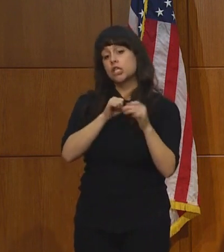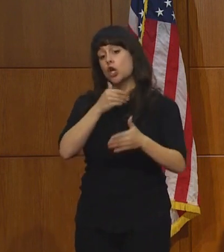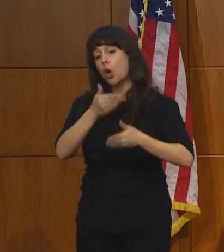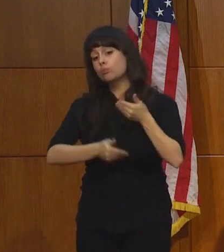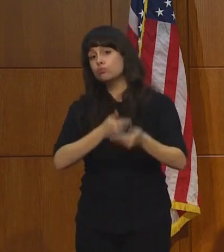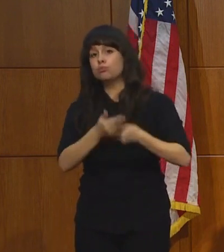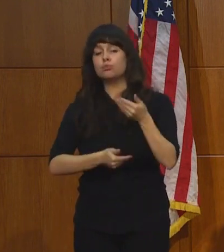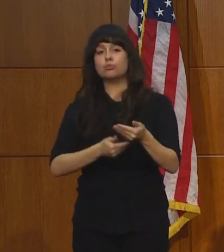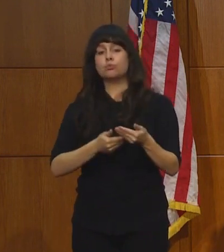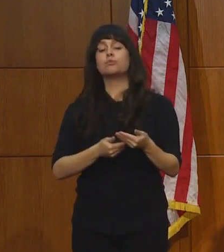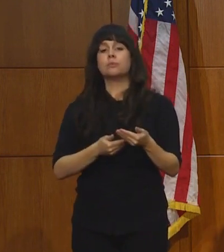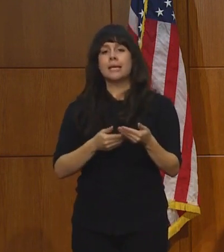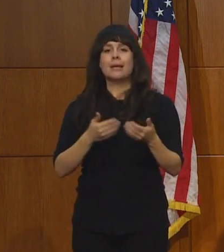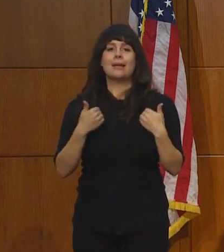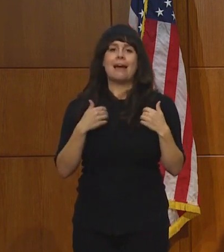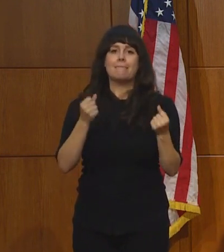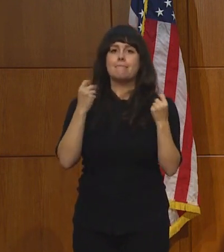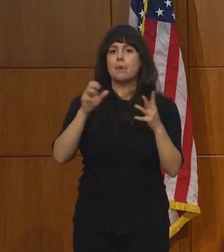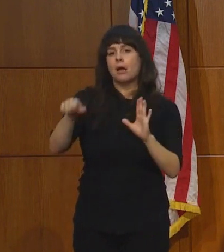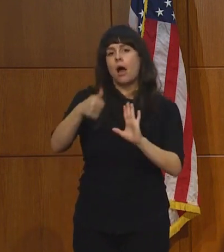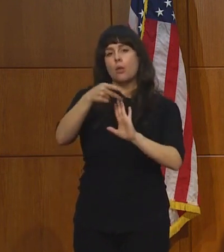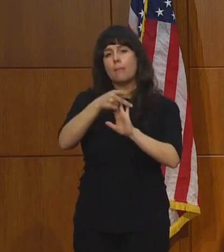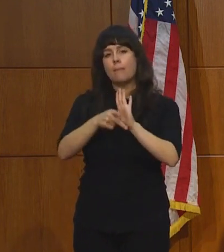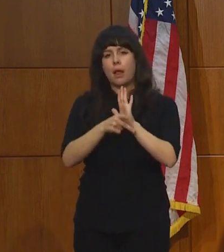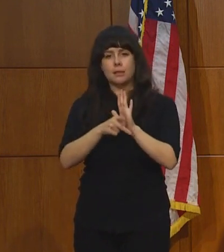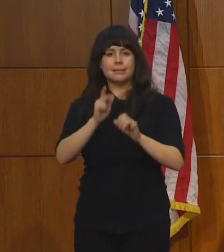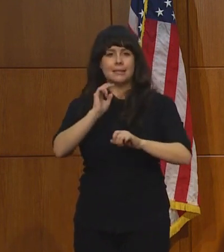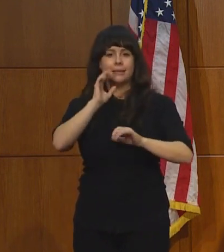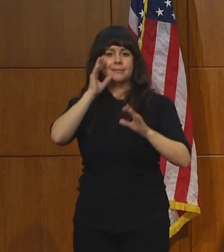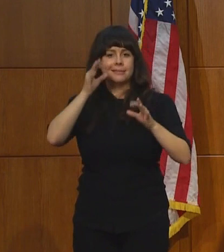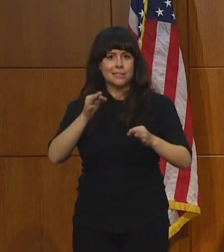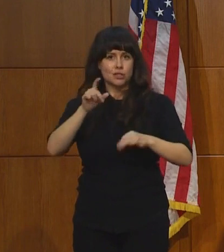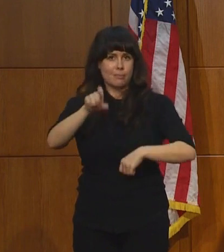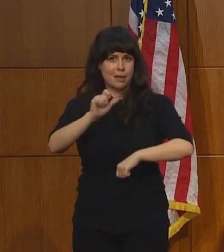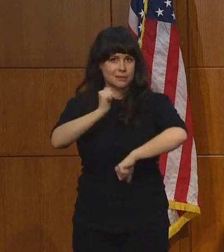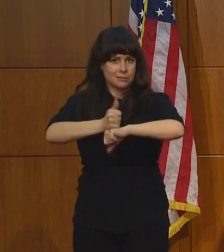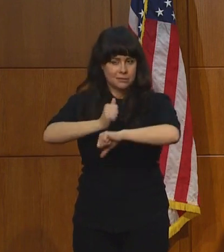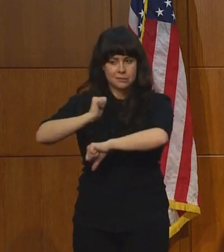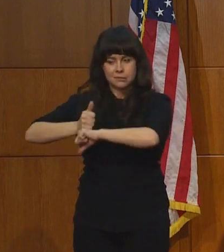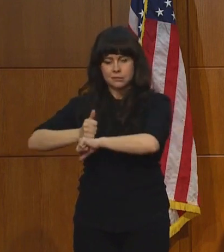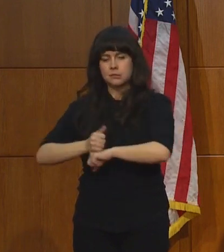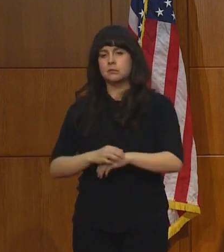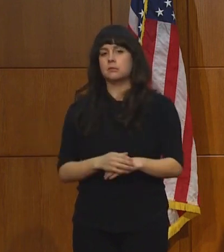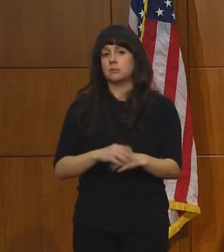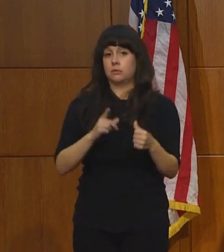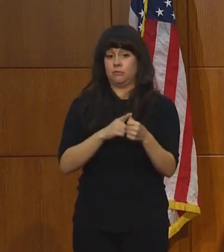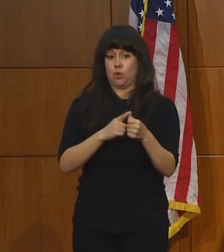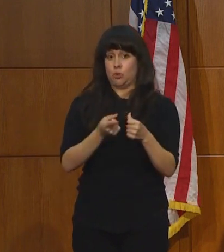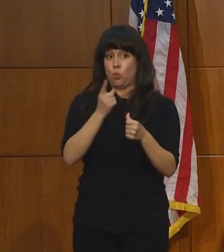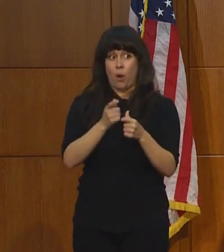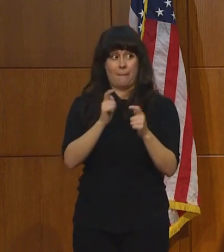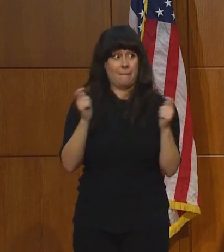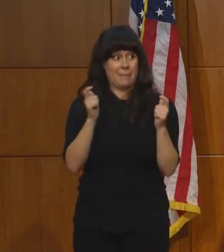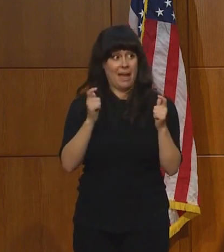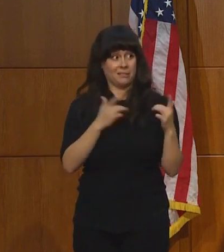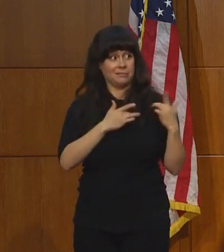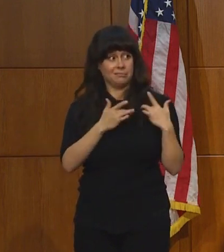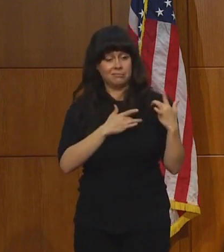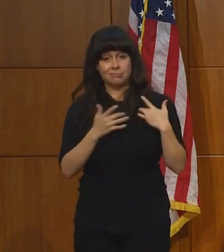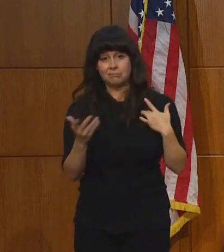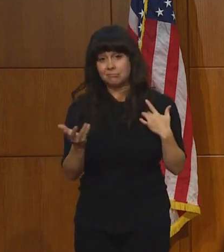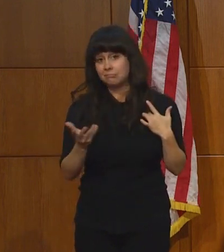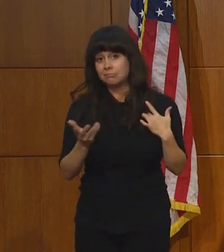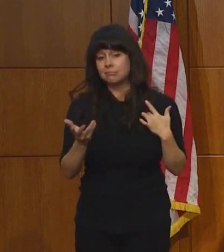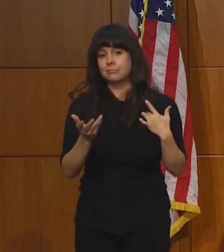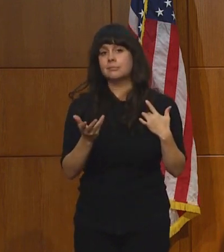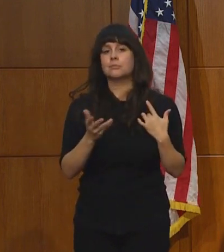are many other policy decisions to be made. One of the biggest areas on everyone's mind is how